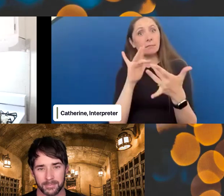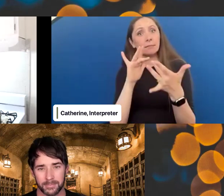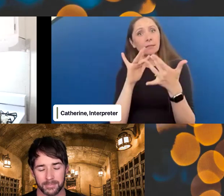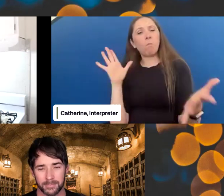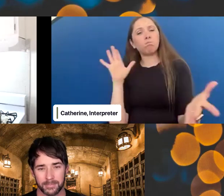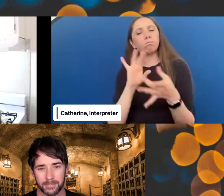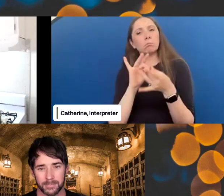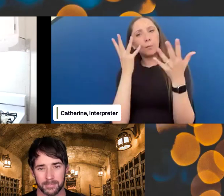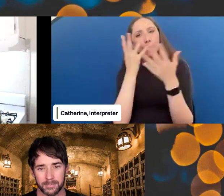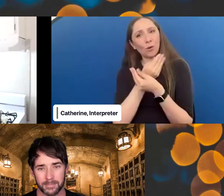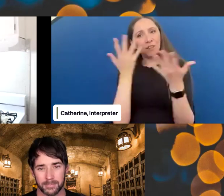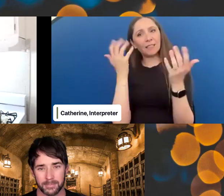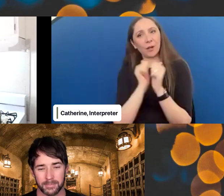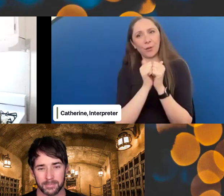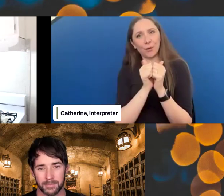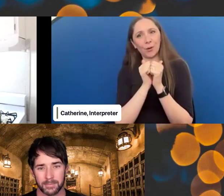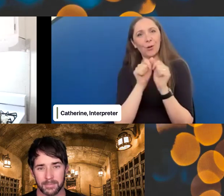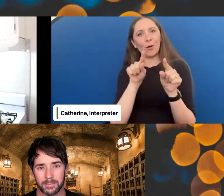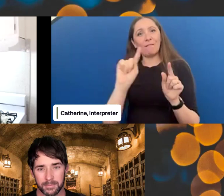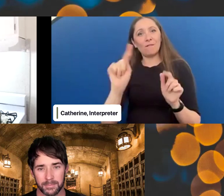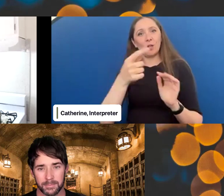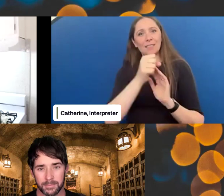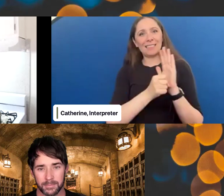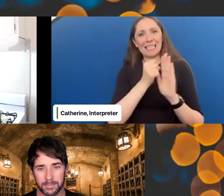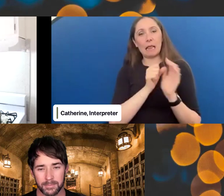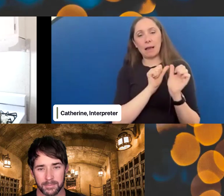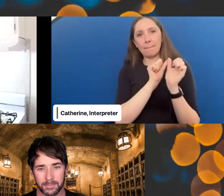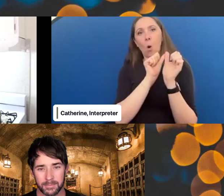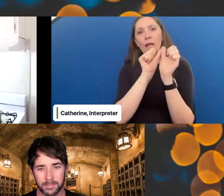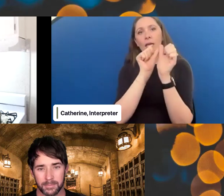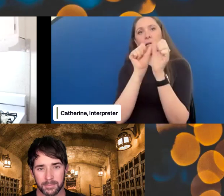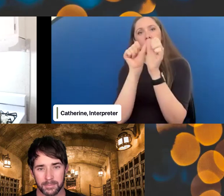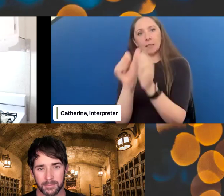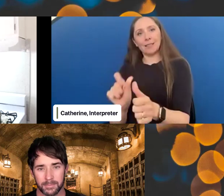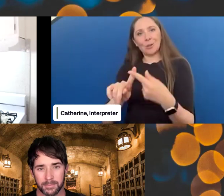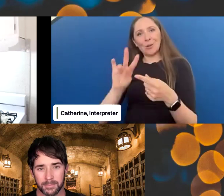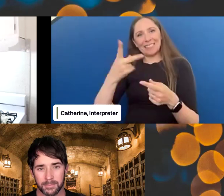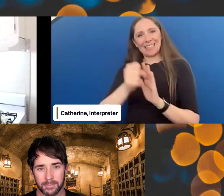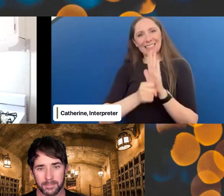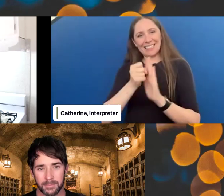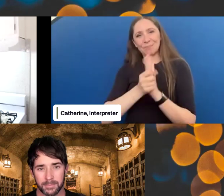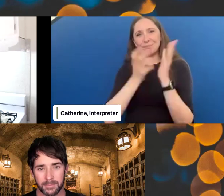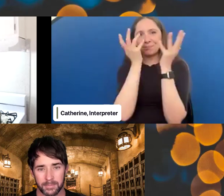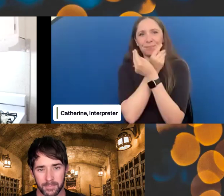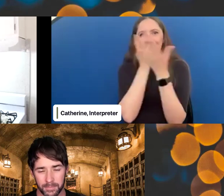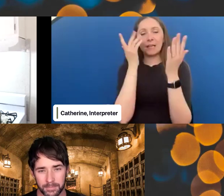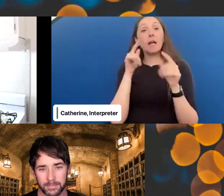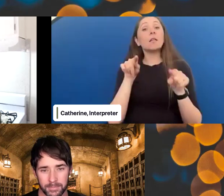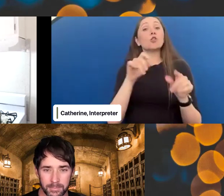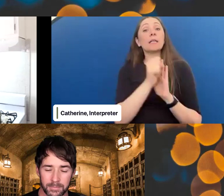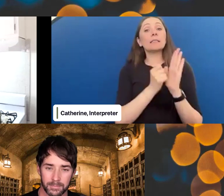so beautifully in season 1, and that kept going with season 2. Because during season 1,